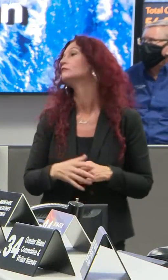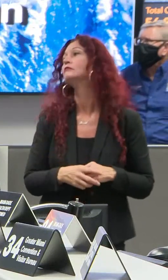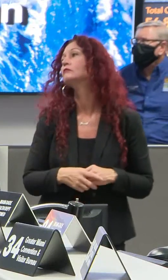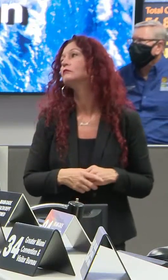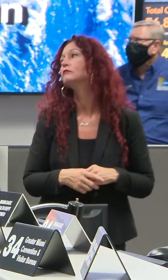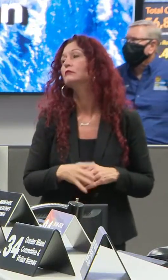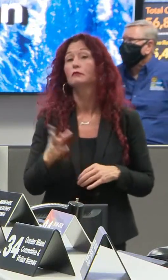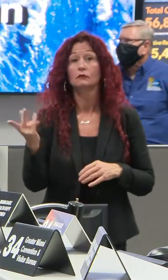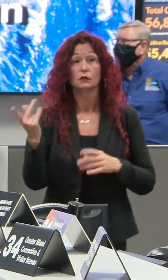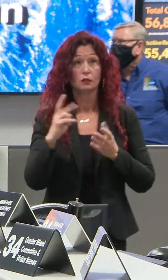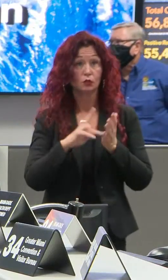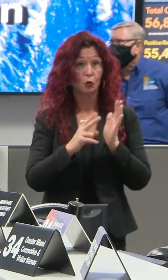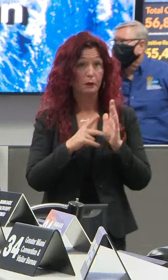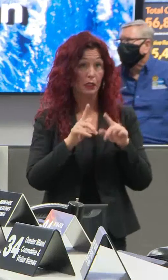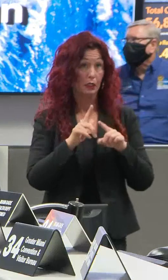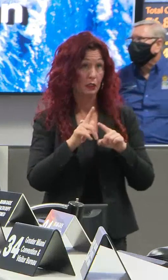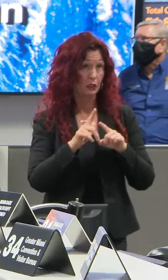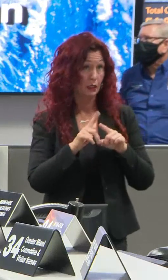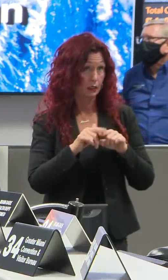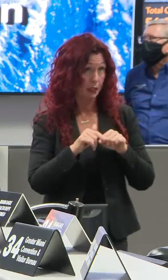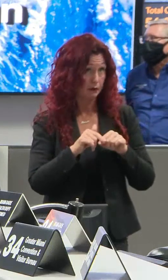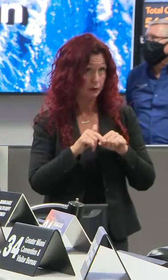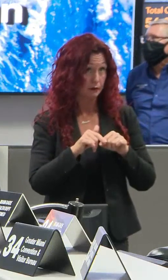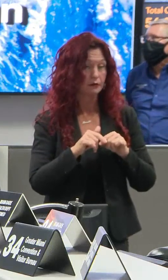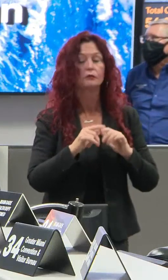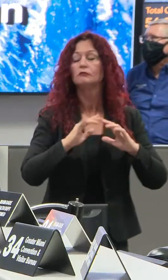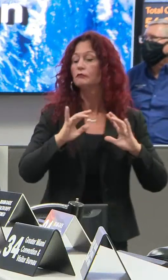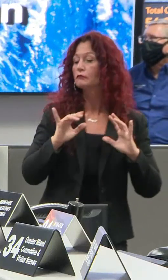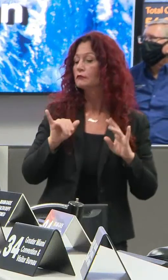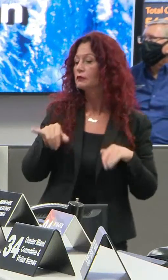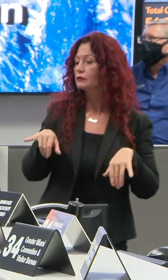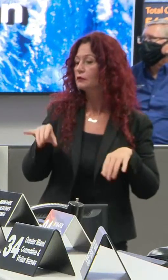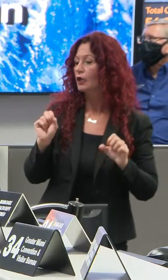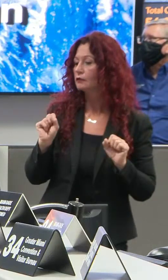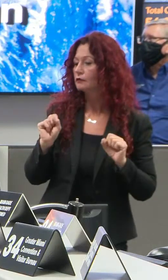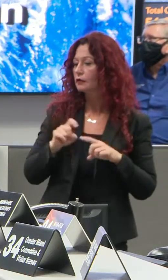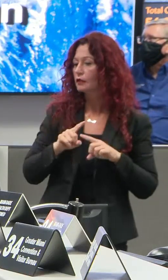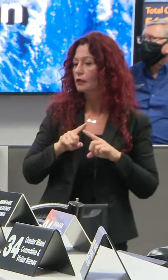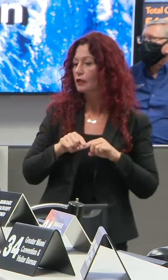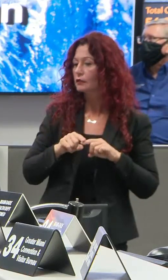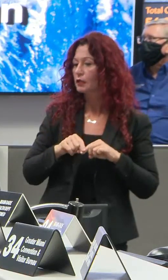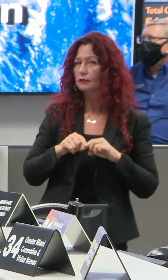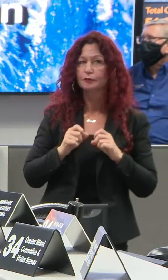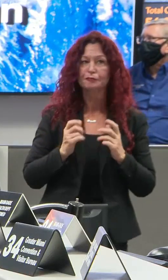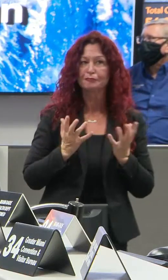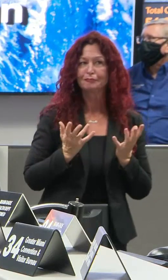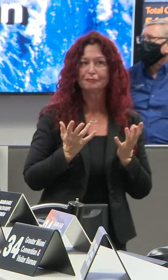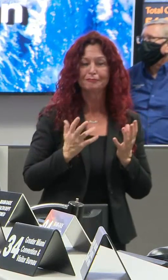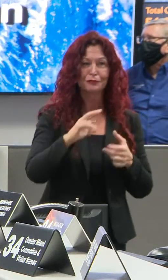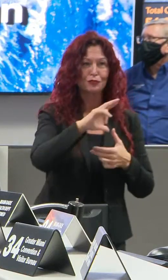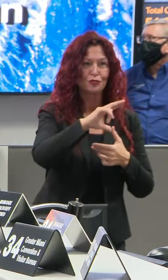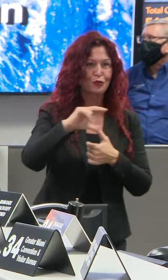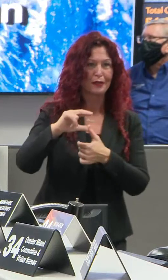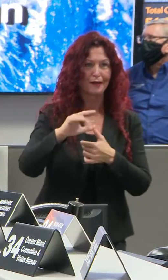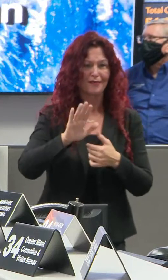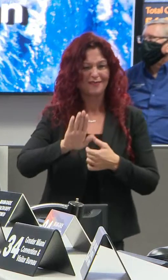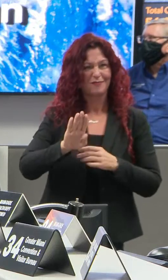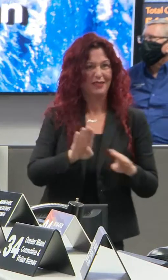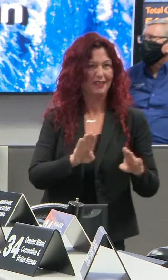of time as earlier years? Do you know that all storms are different, and also